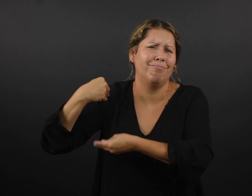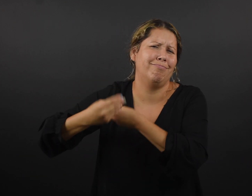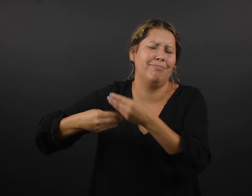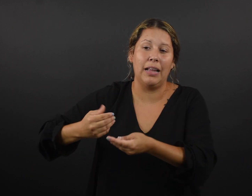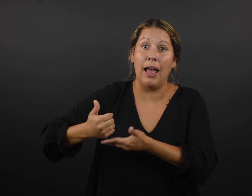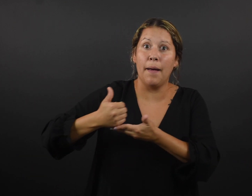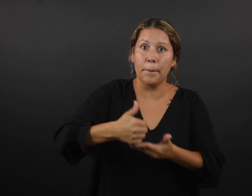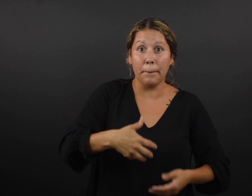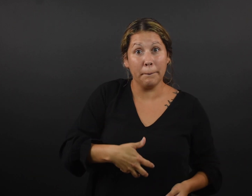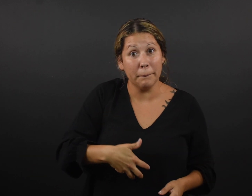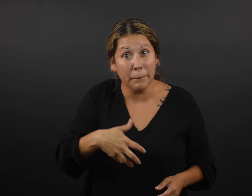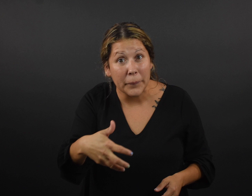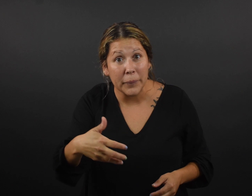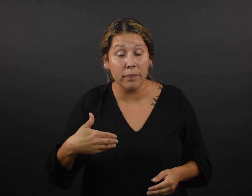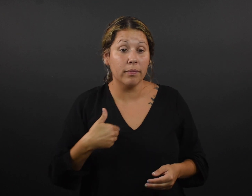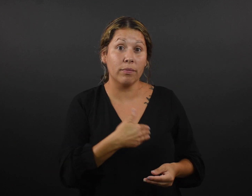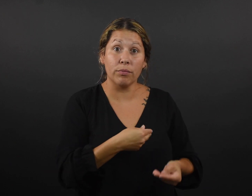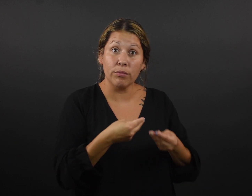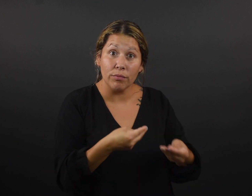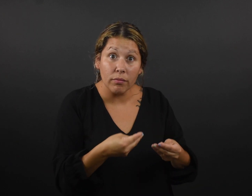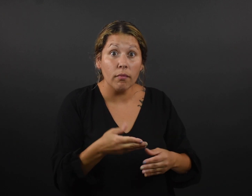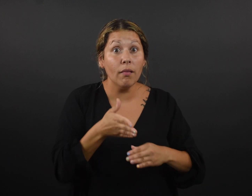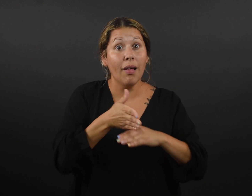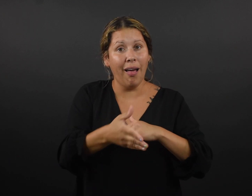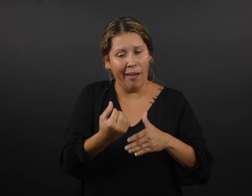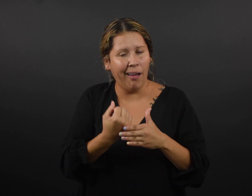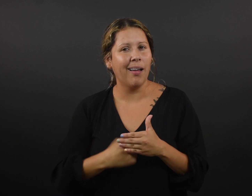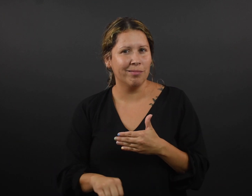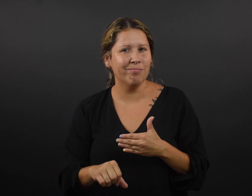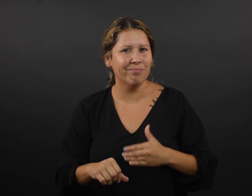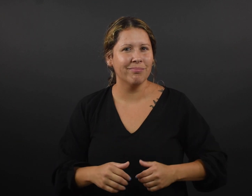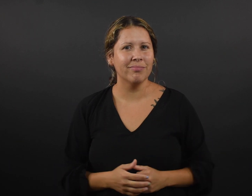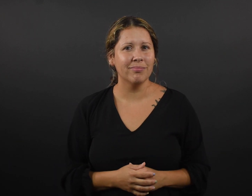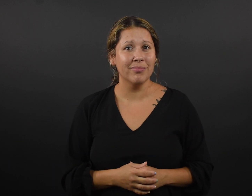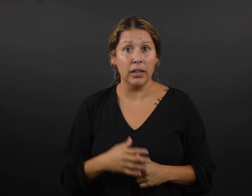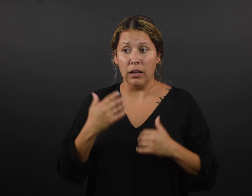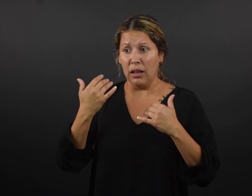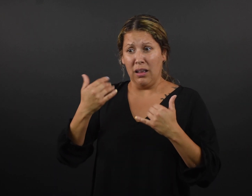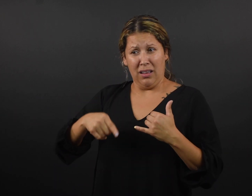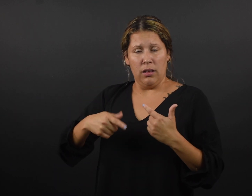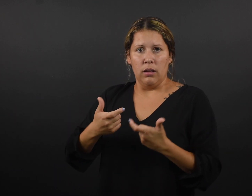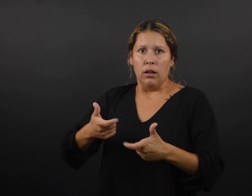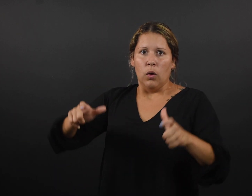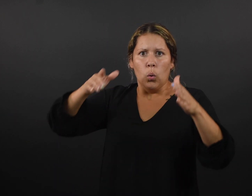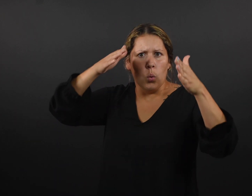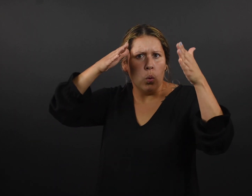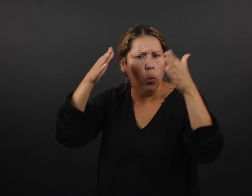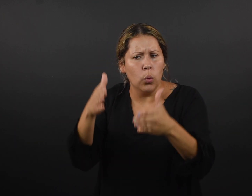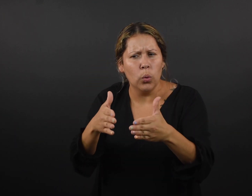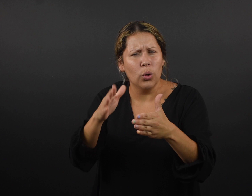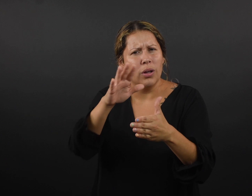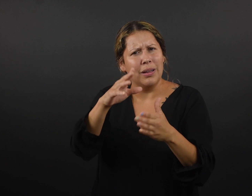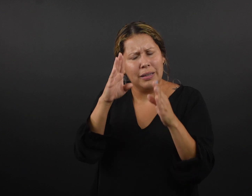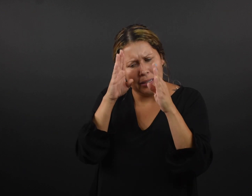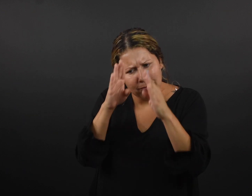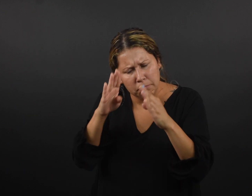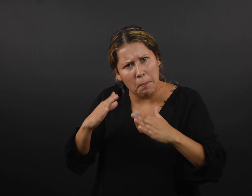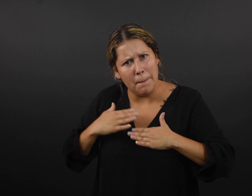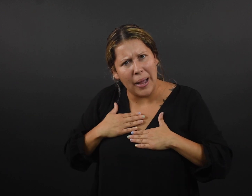traditionally used in Indigenous culture to help with pregnancy, lactation, and postpartum. There